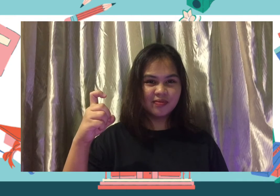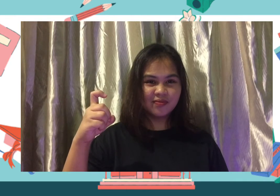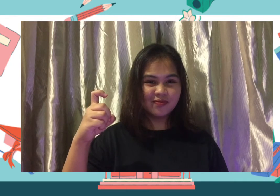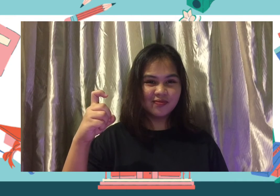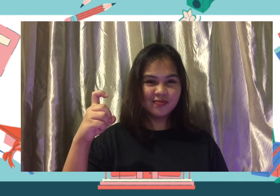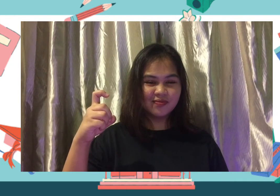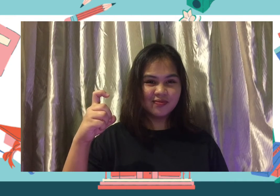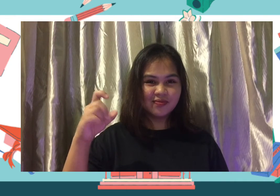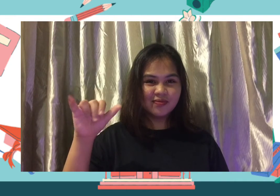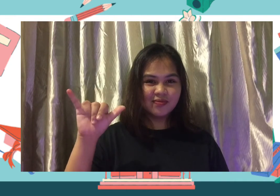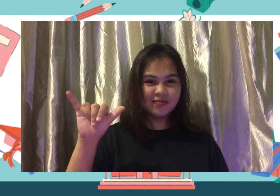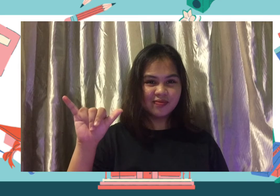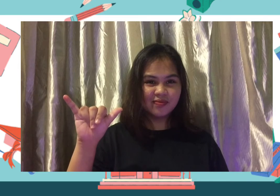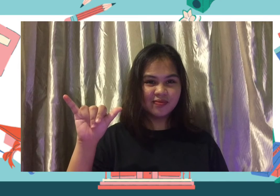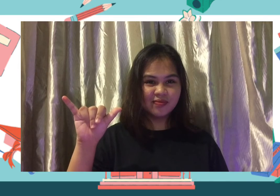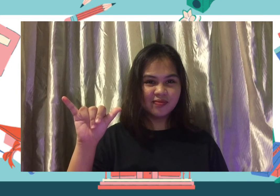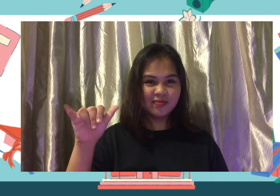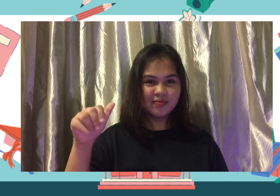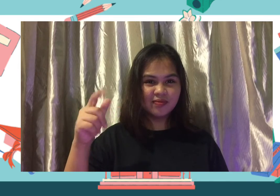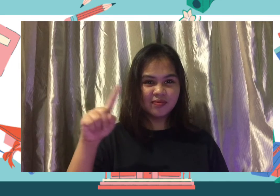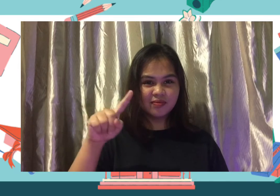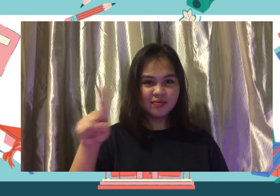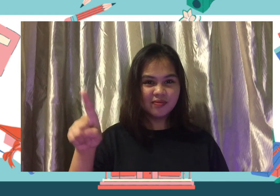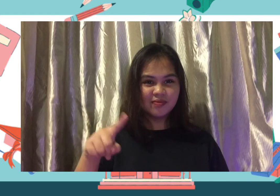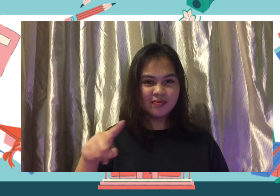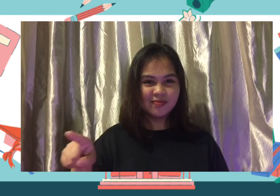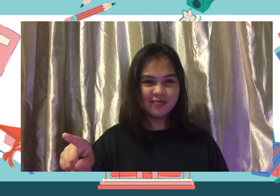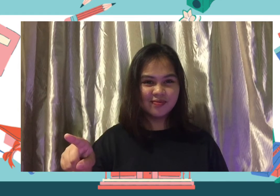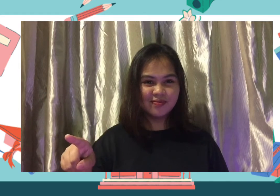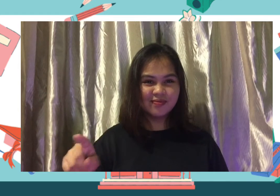X, Y, Z.